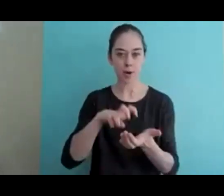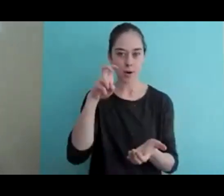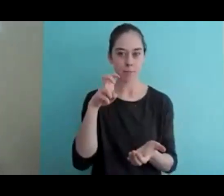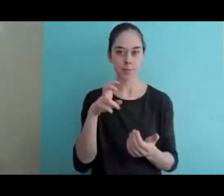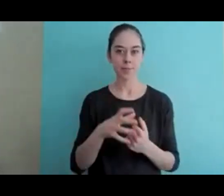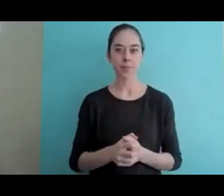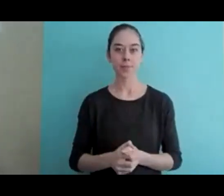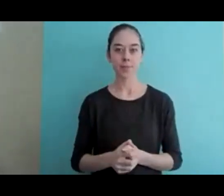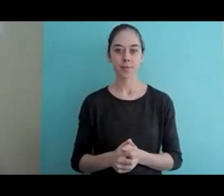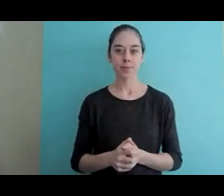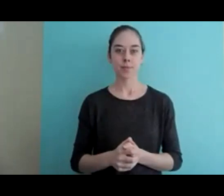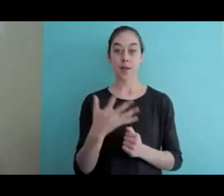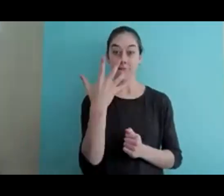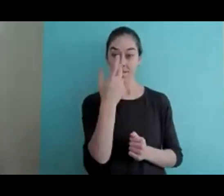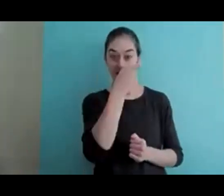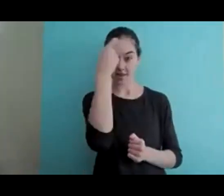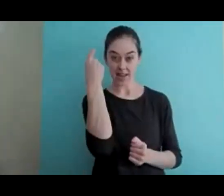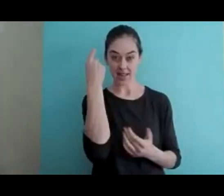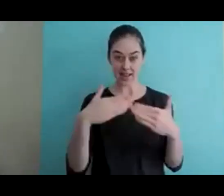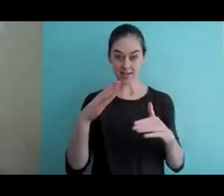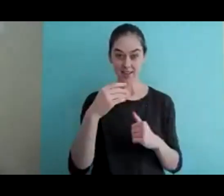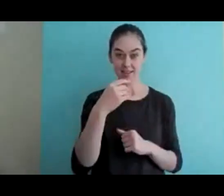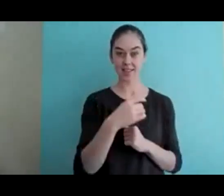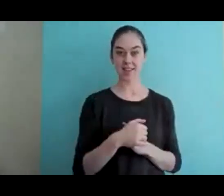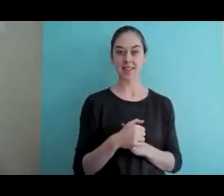1, 2, 3, 4, up. 5 seconds.